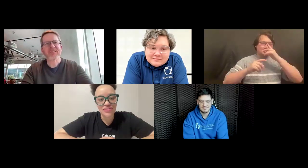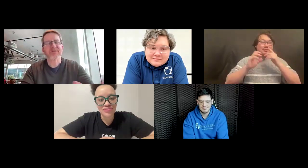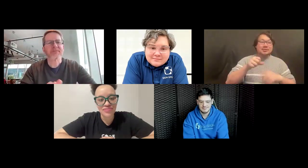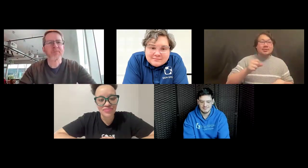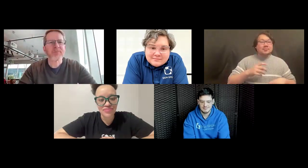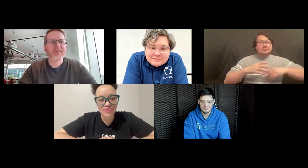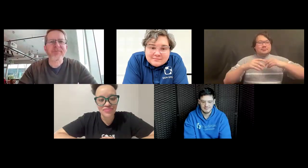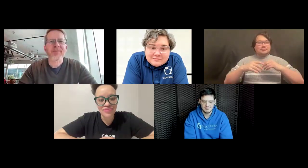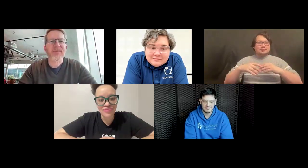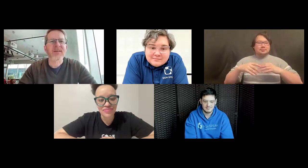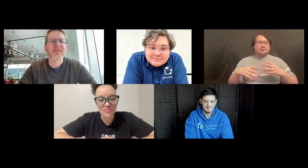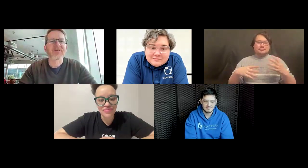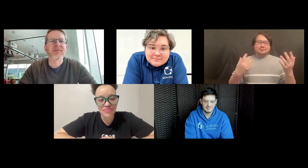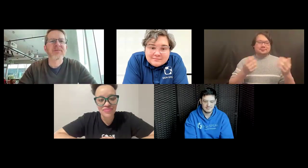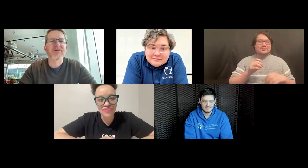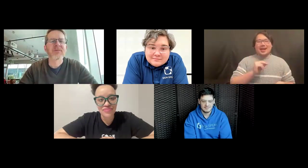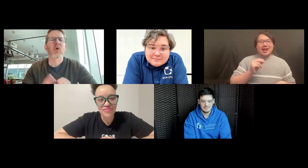that now. But yeah, that's what we use on the front end.